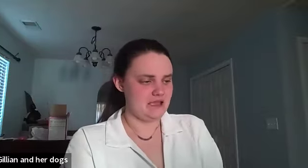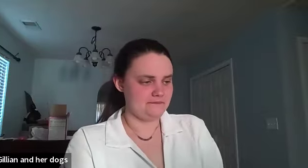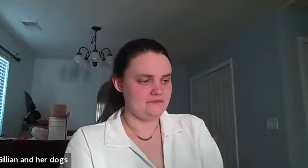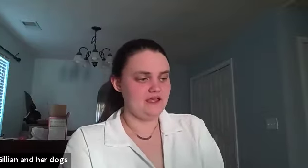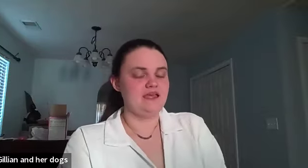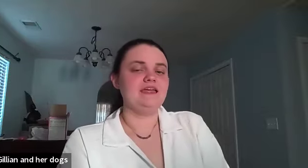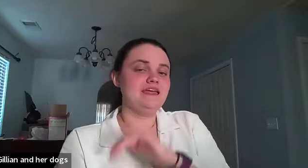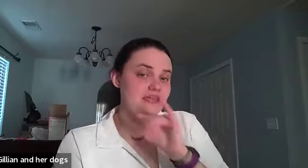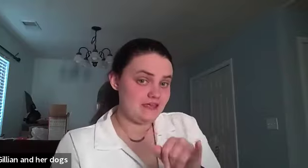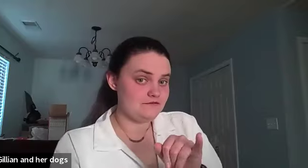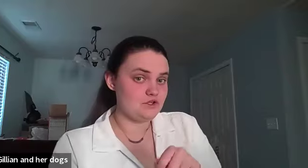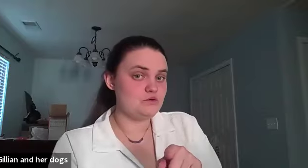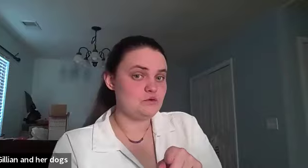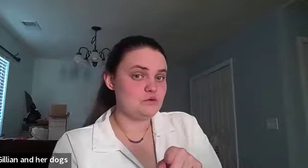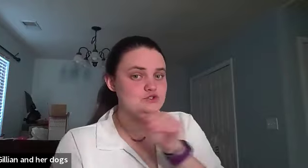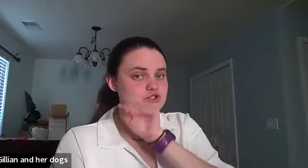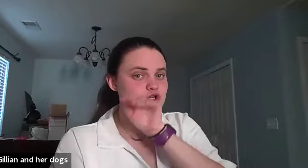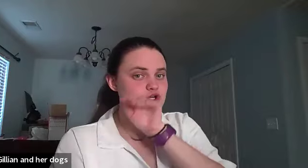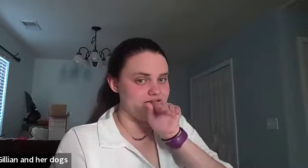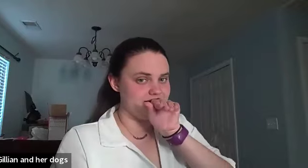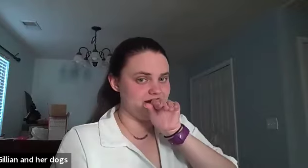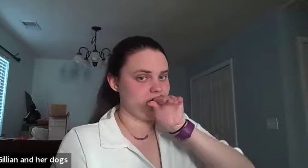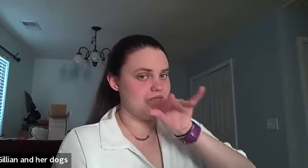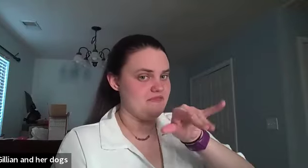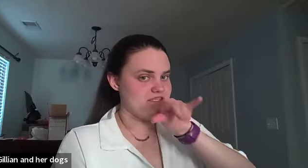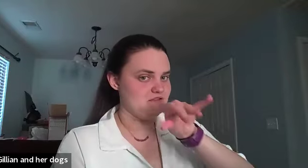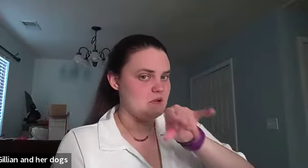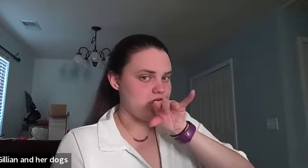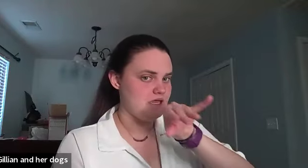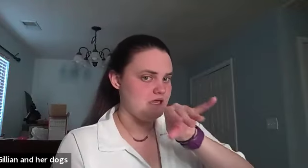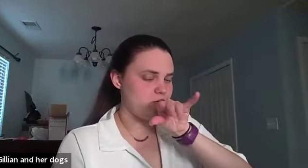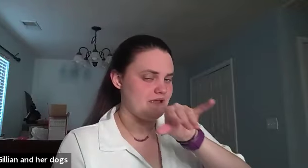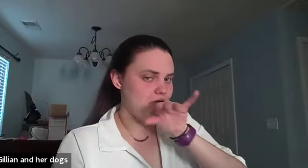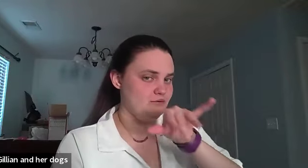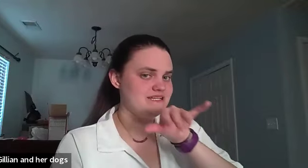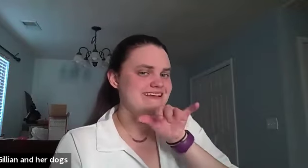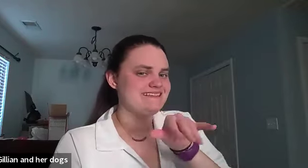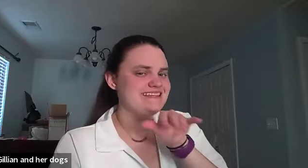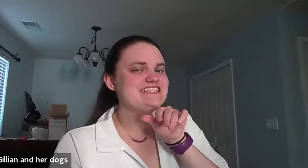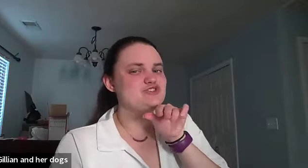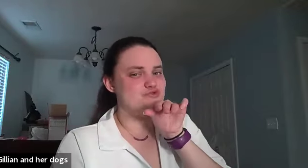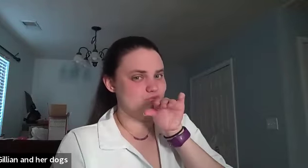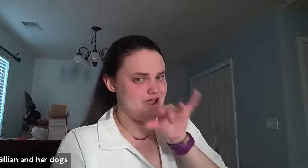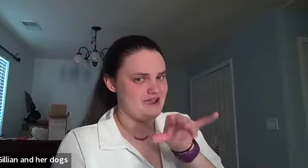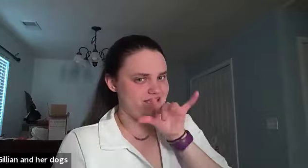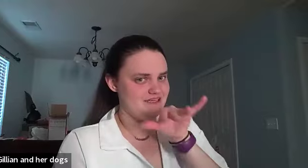Now, if you were to turn it and do it this way, going out, this is